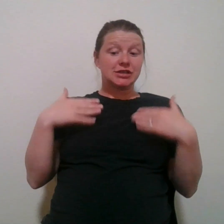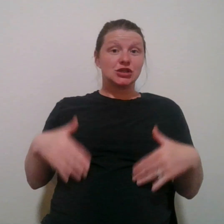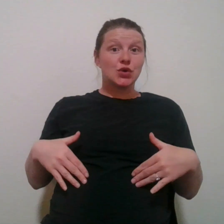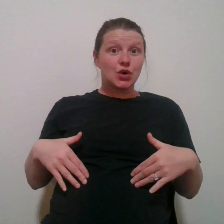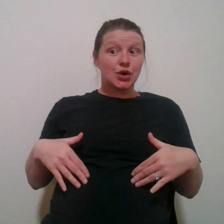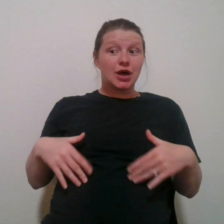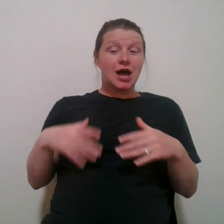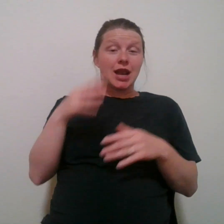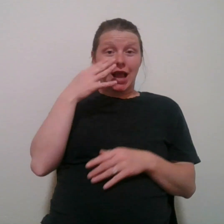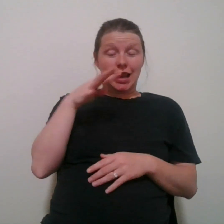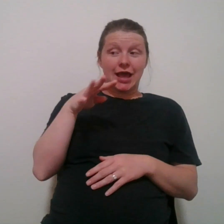home?